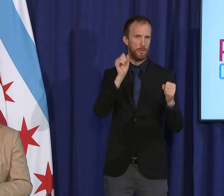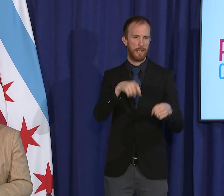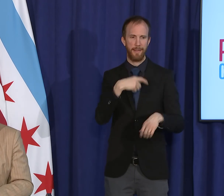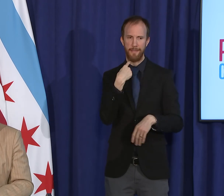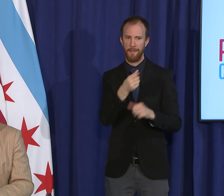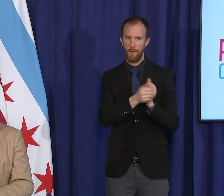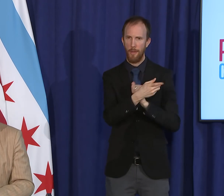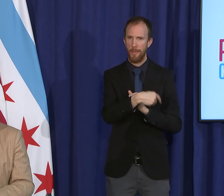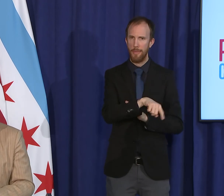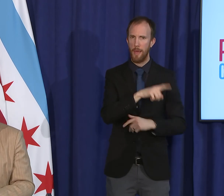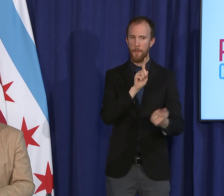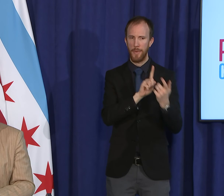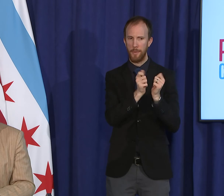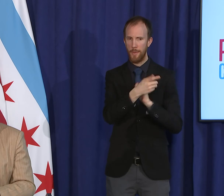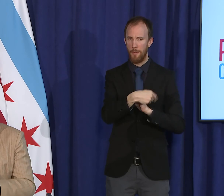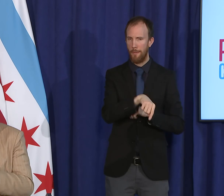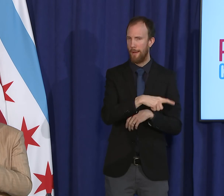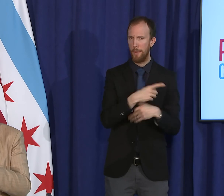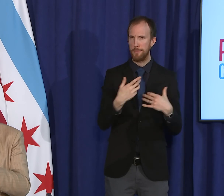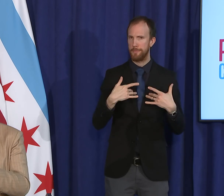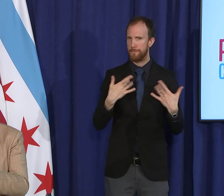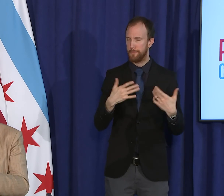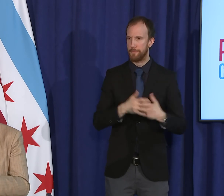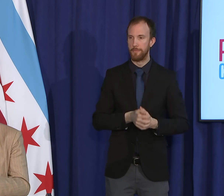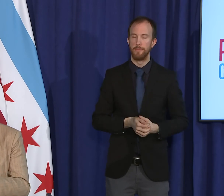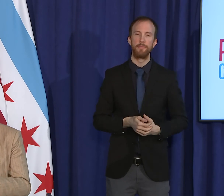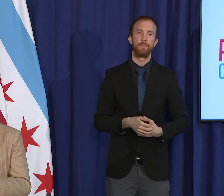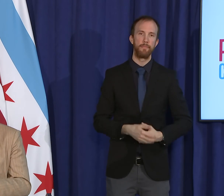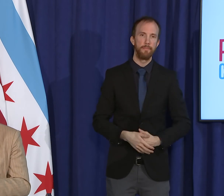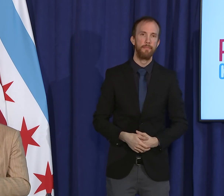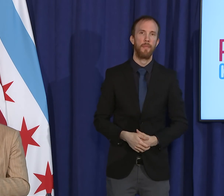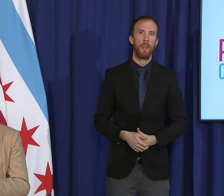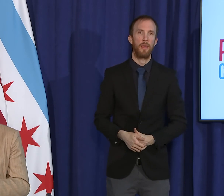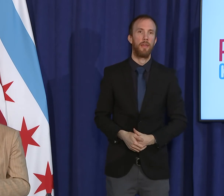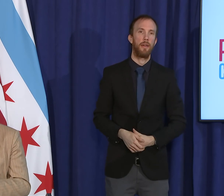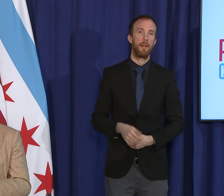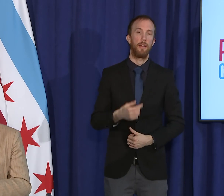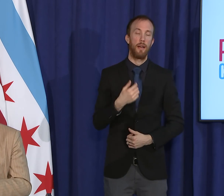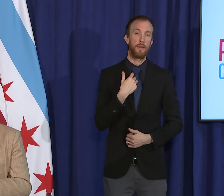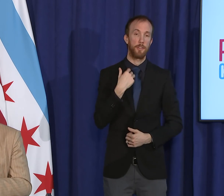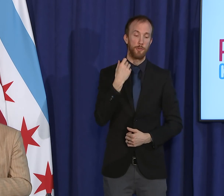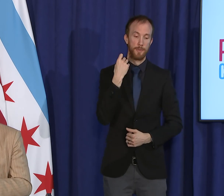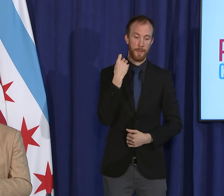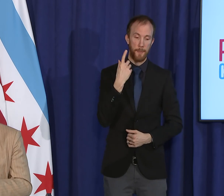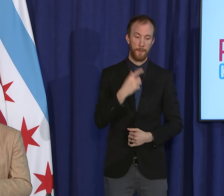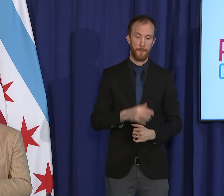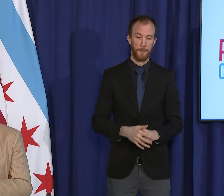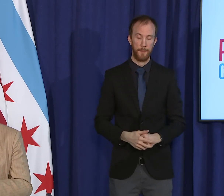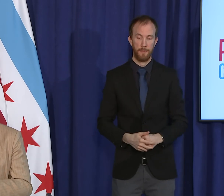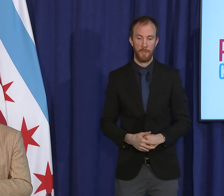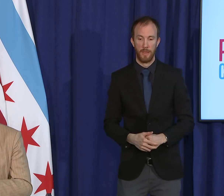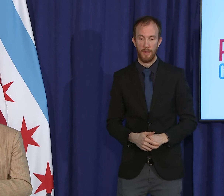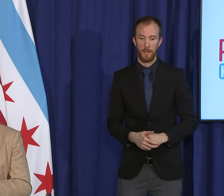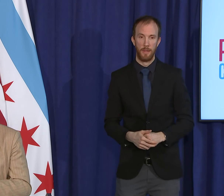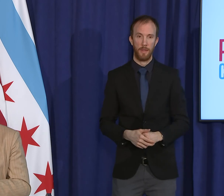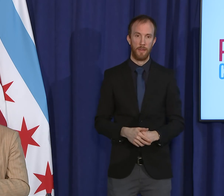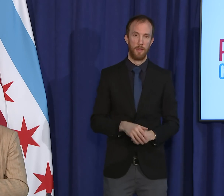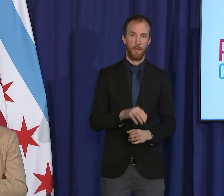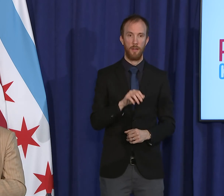and talking to them? Look, I certainly understand that the